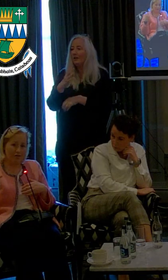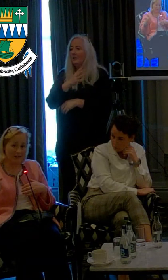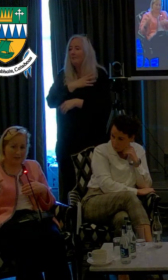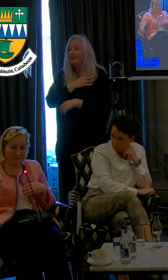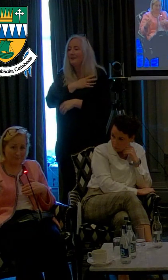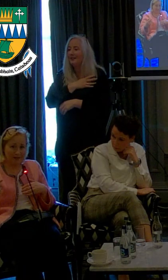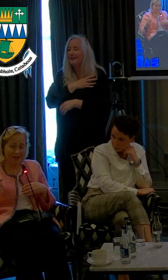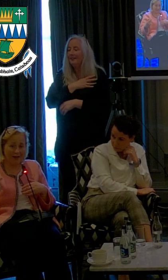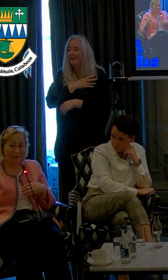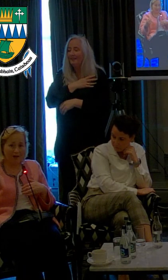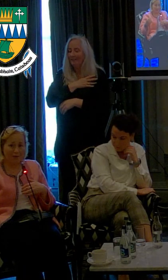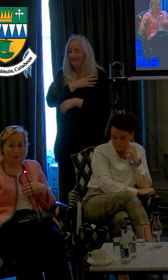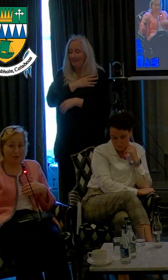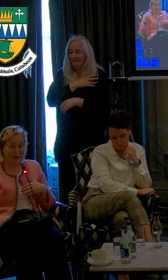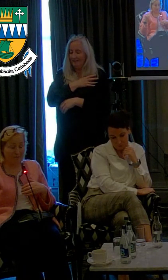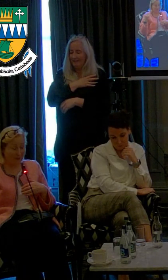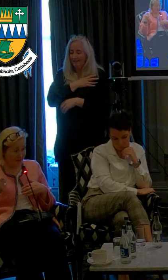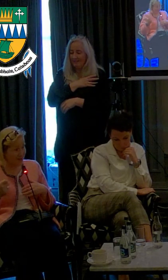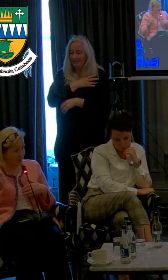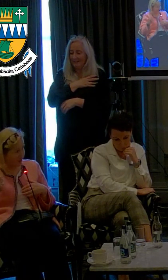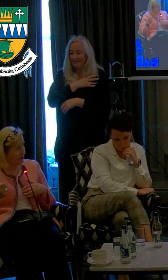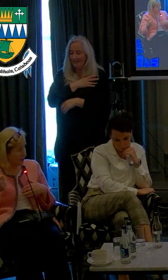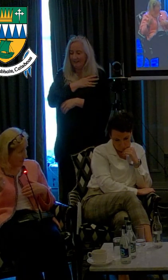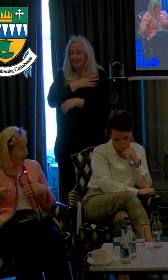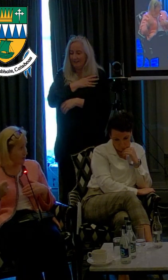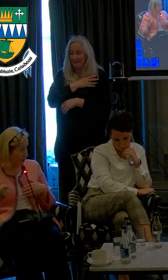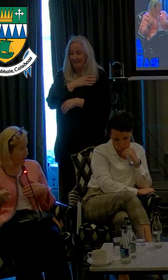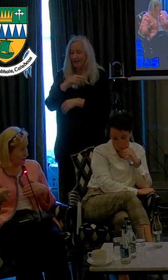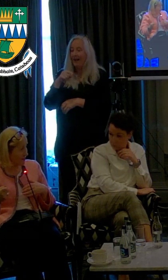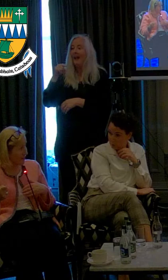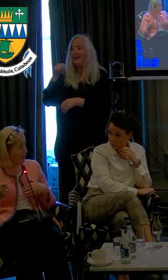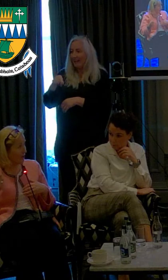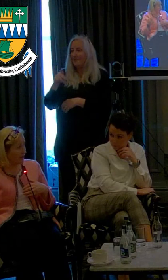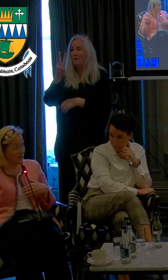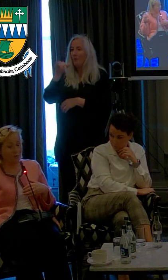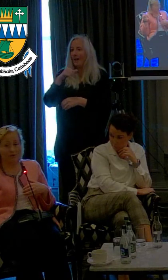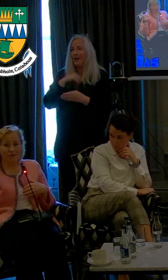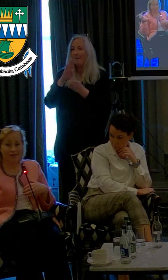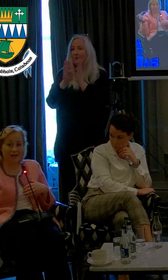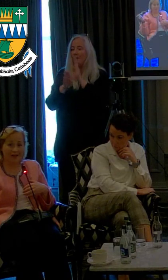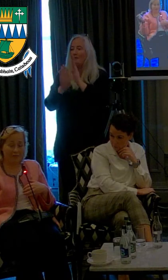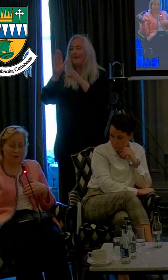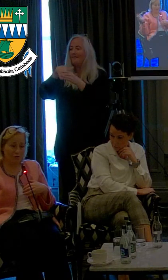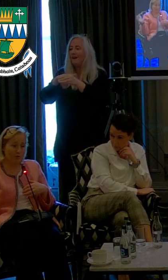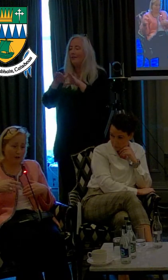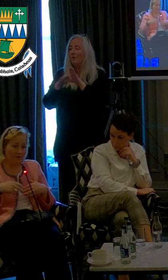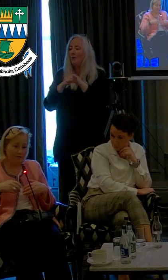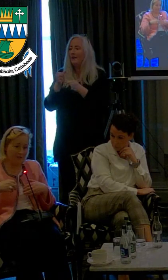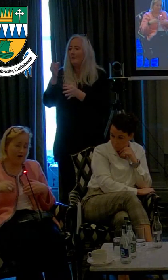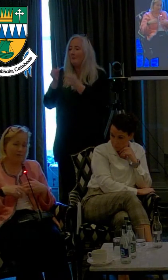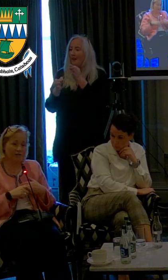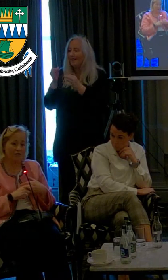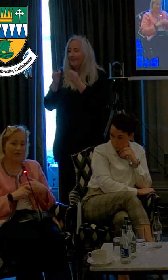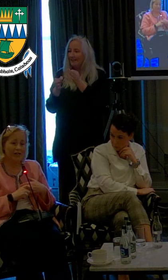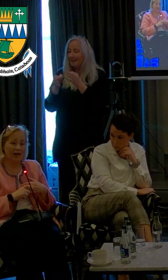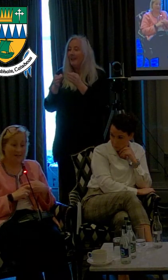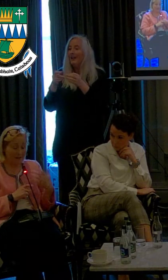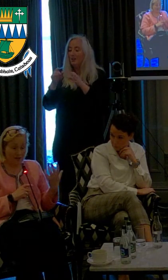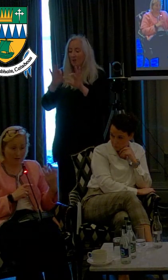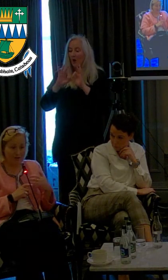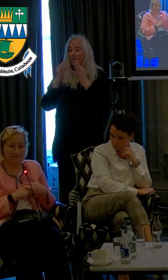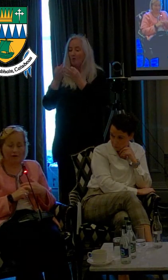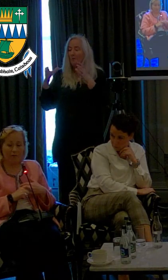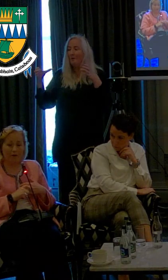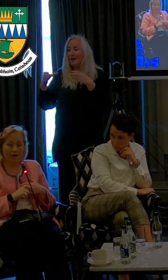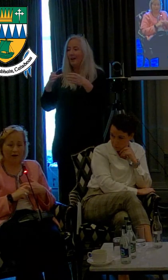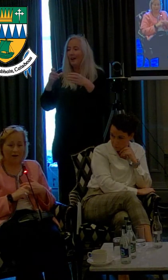the maternity leave. And it was one of the best experiences I had in politics, because it was there was a group of councillors and